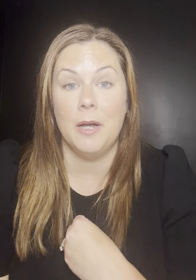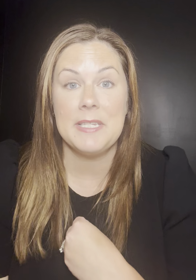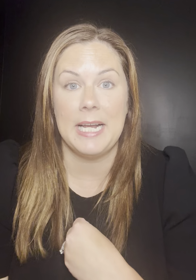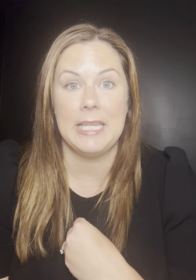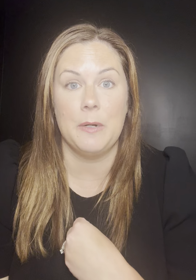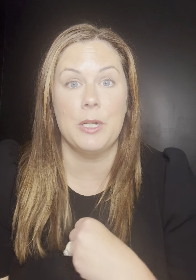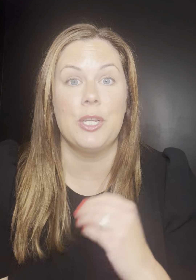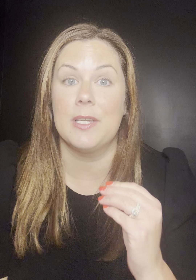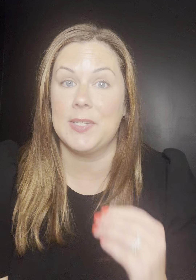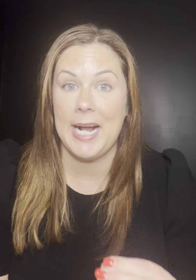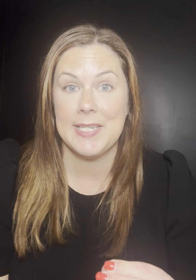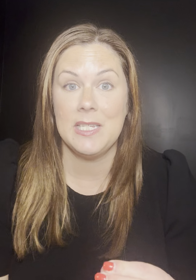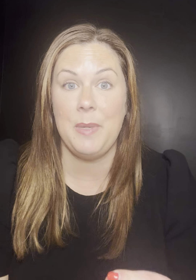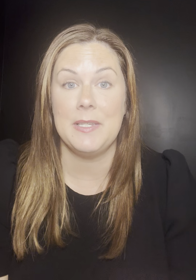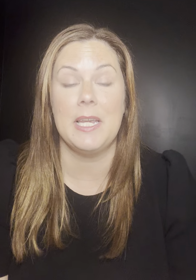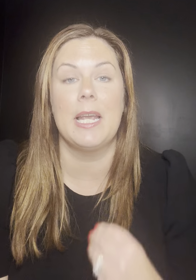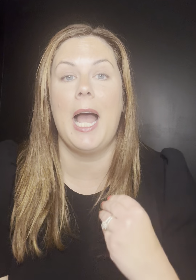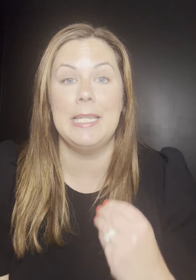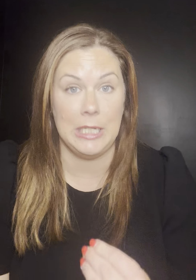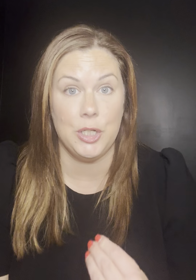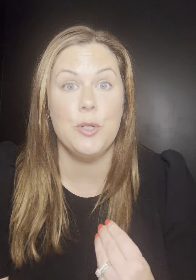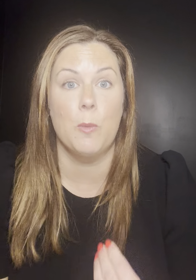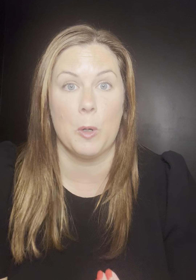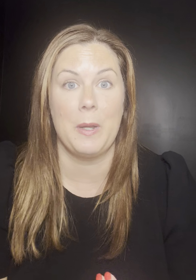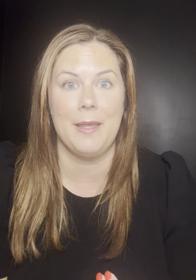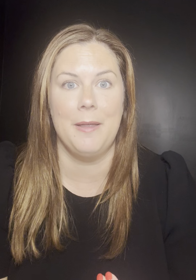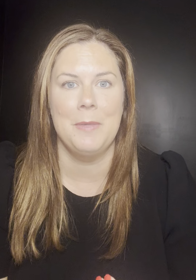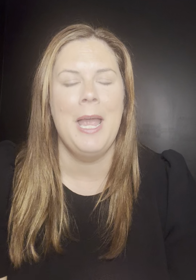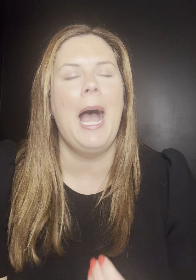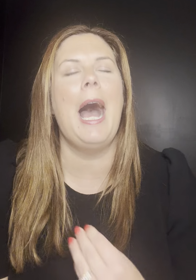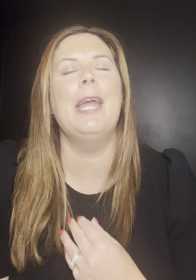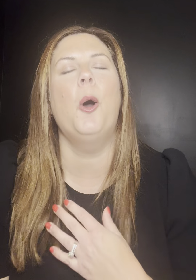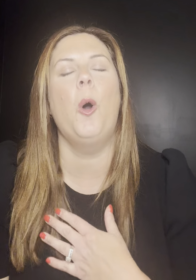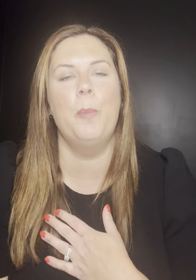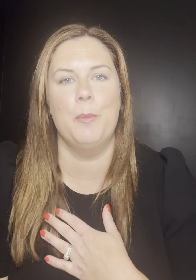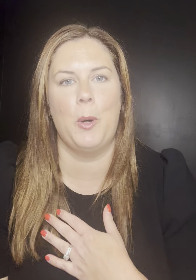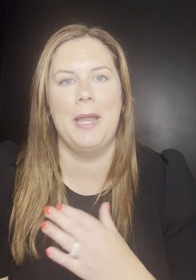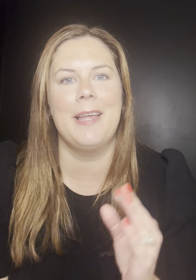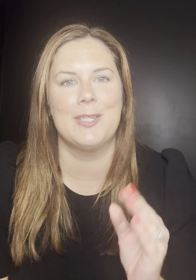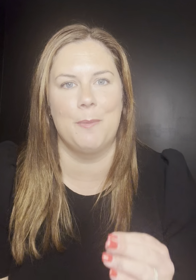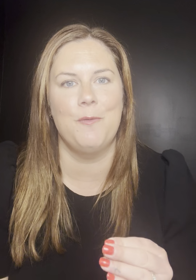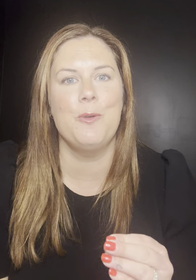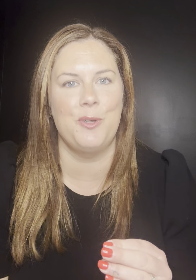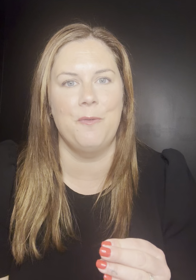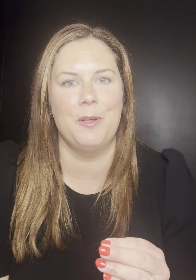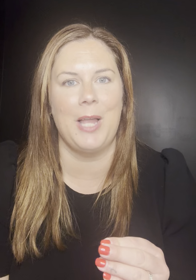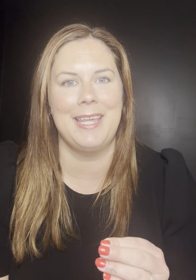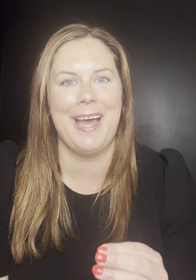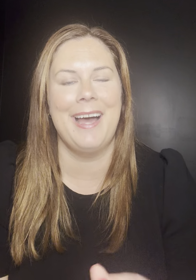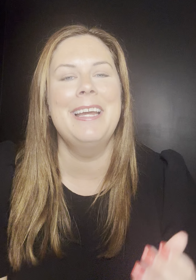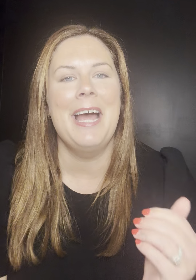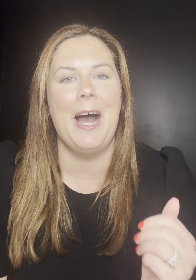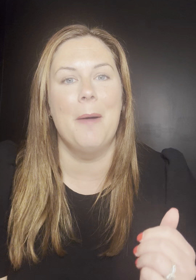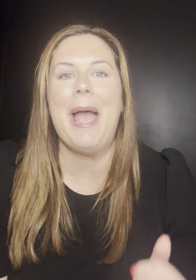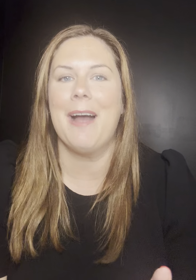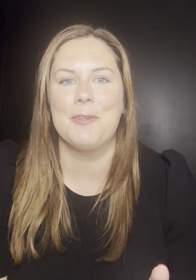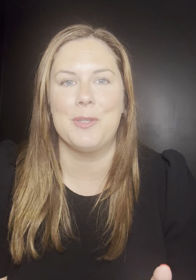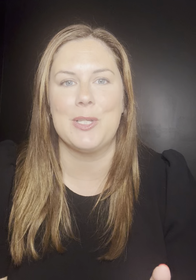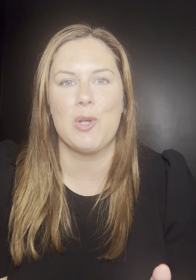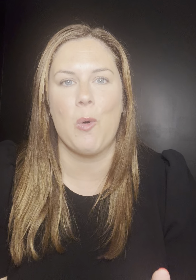sign language. This class is amazing. I need to do more with it. I hope and pray that some of you do feel like that after this